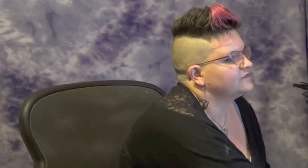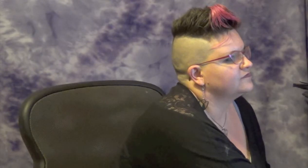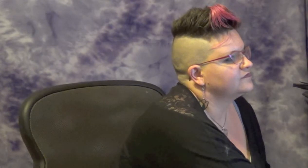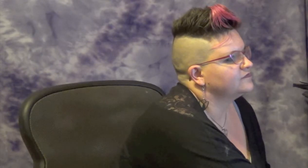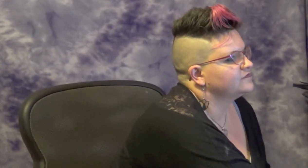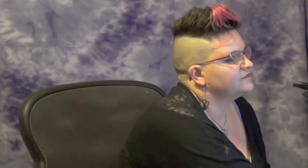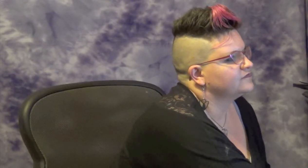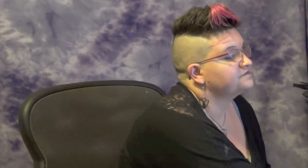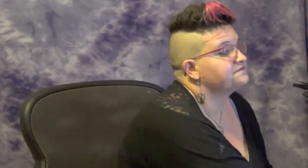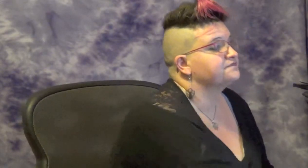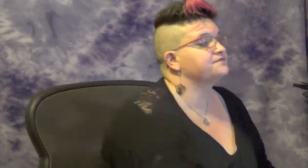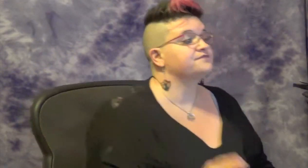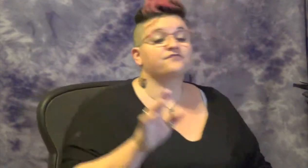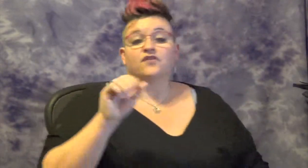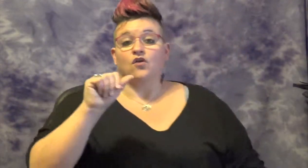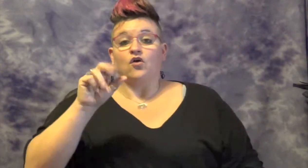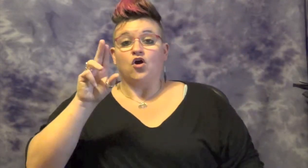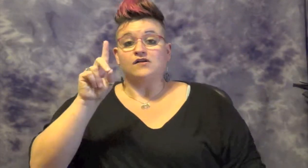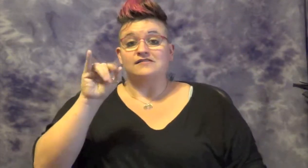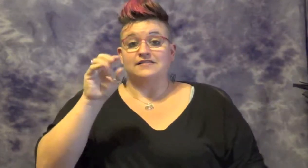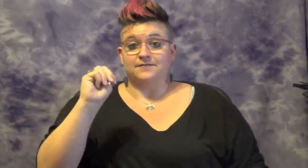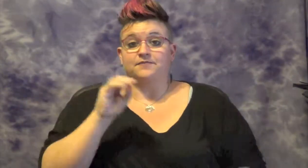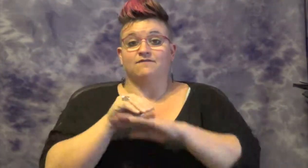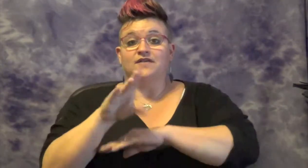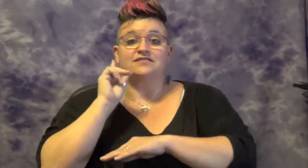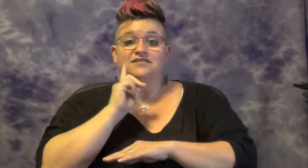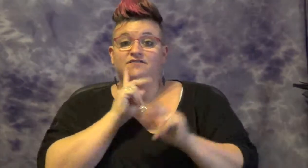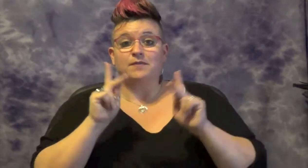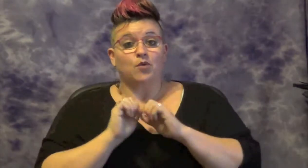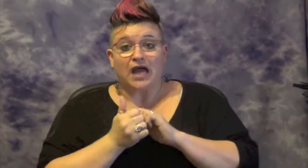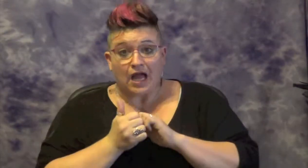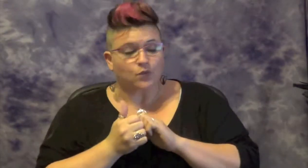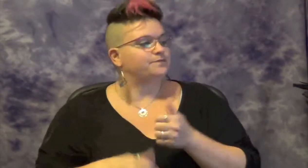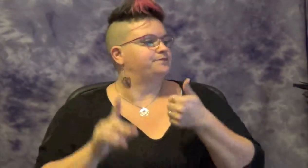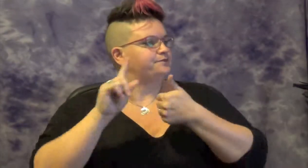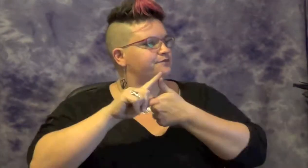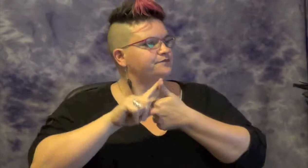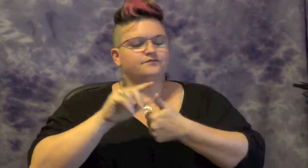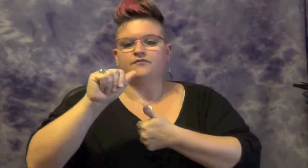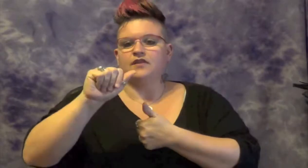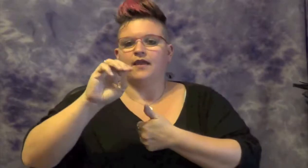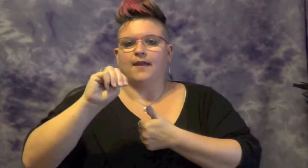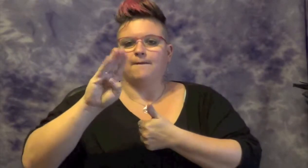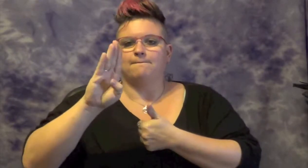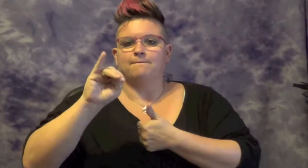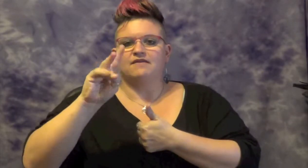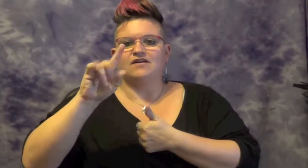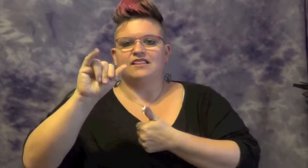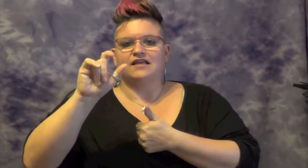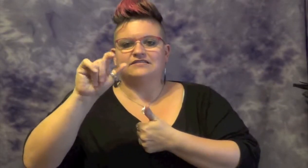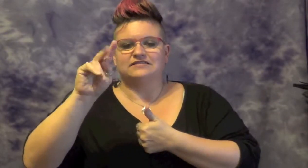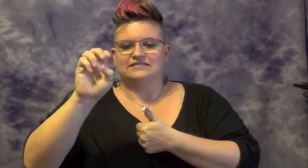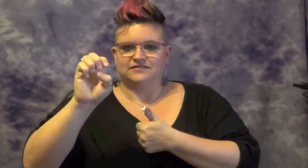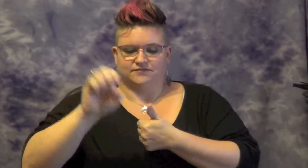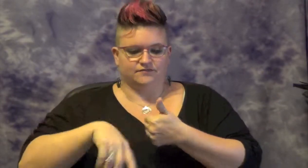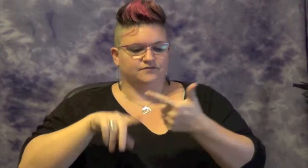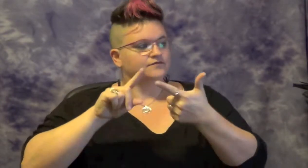I already talked about it. Okay. Now, autism affects deaf people by ambivalence,